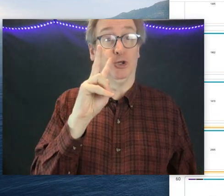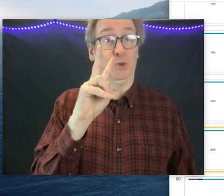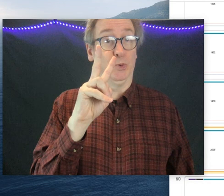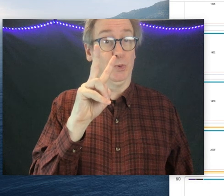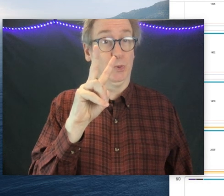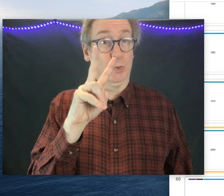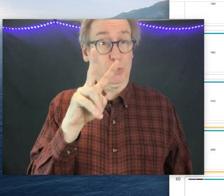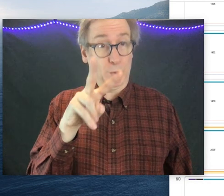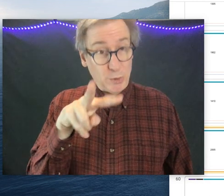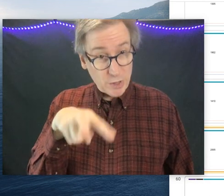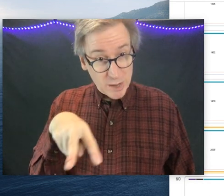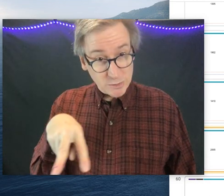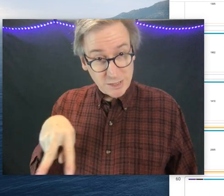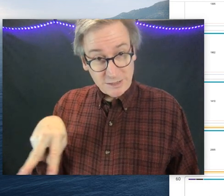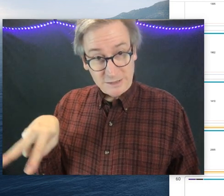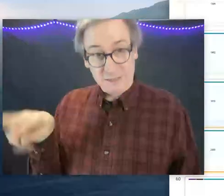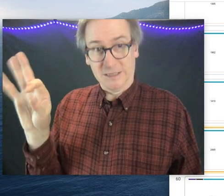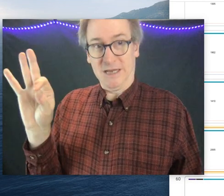something.